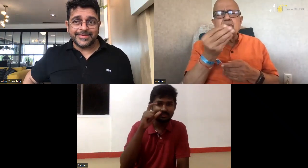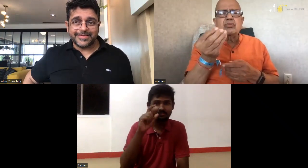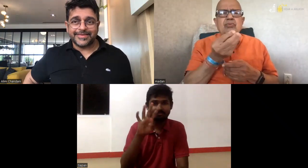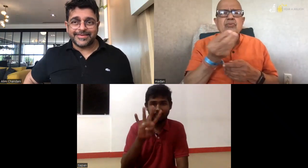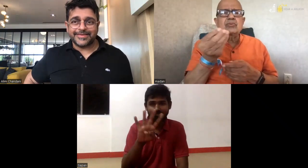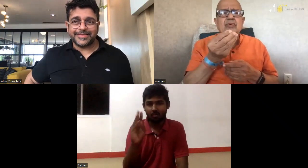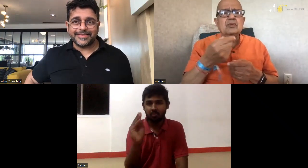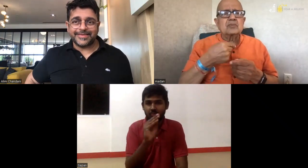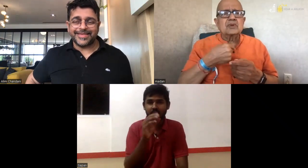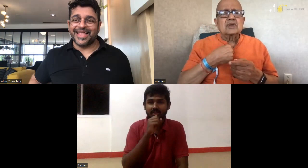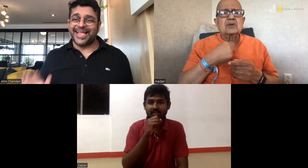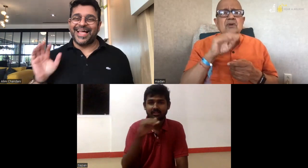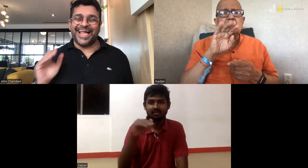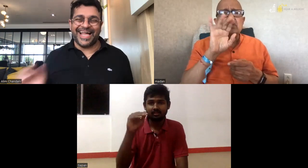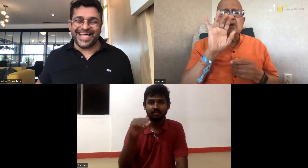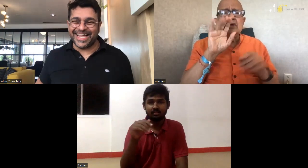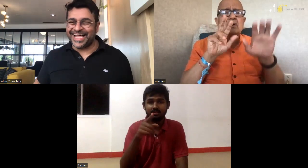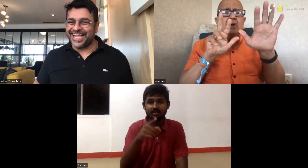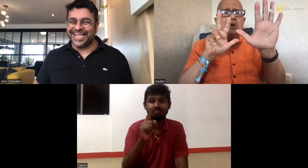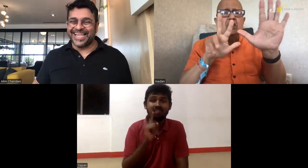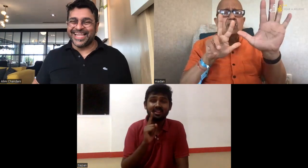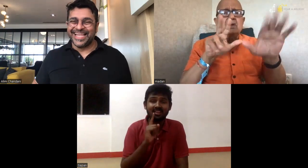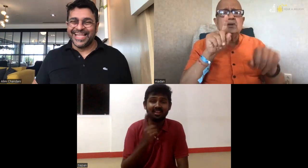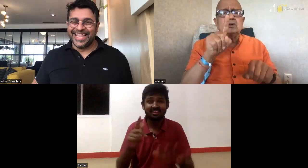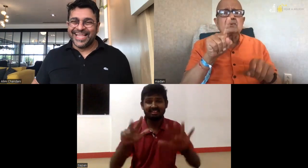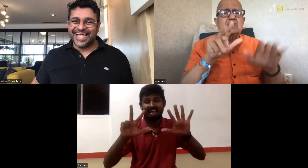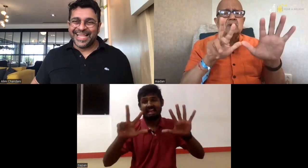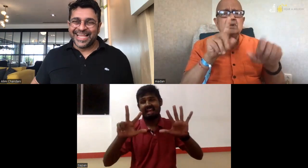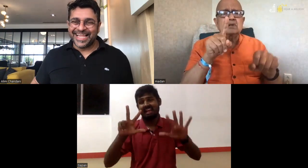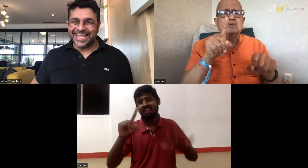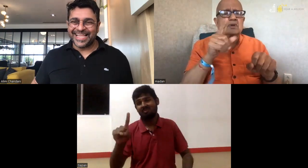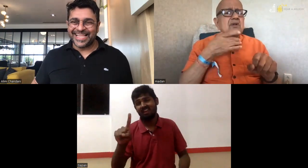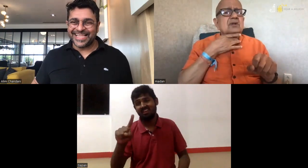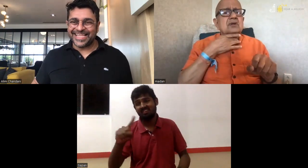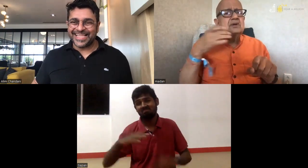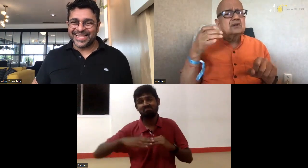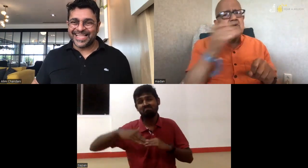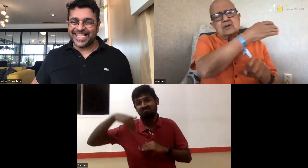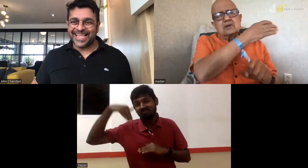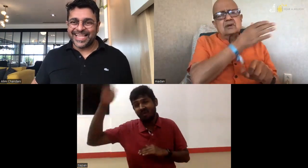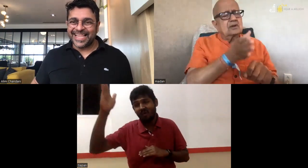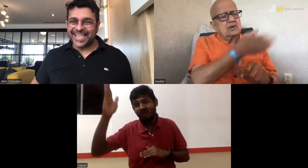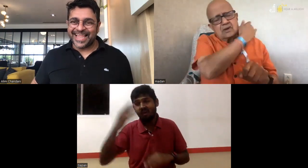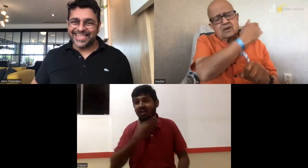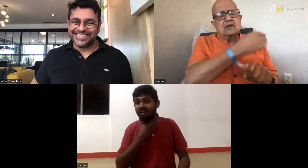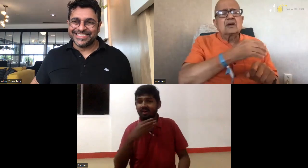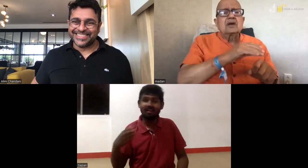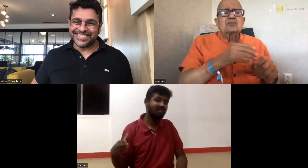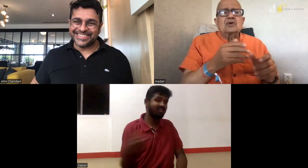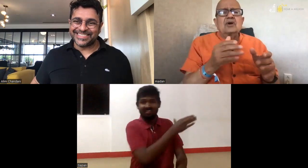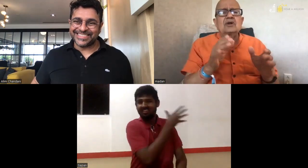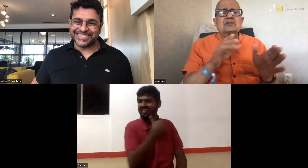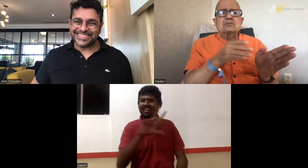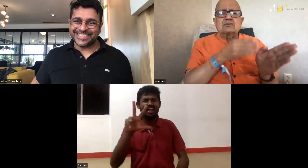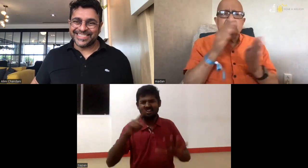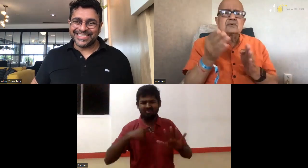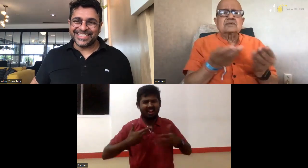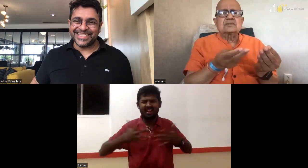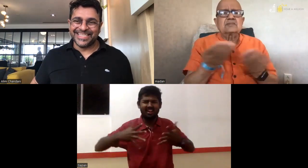Yeah, I do agree with you. So this is a big reason. That's why deaf leadership program we